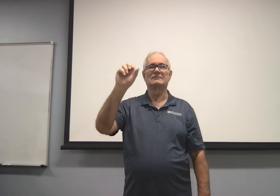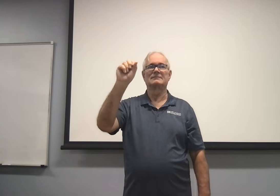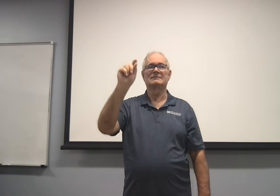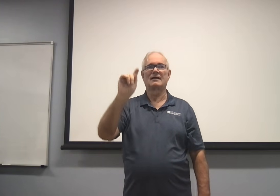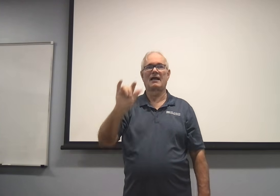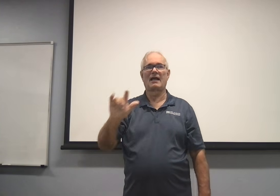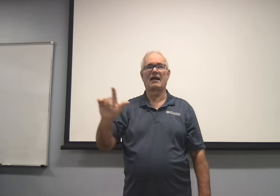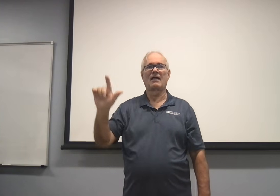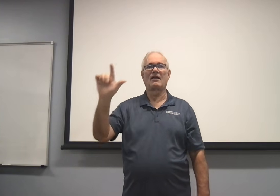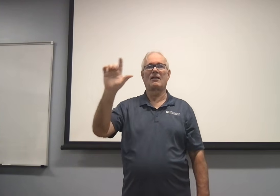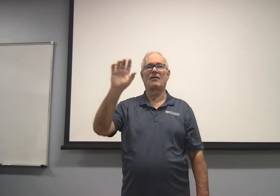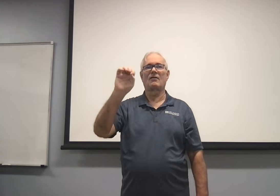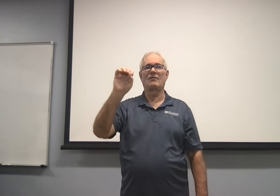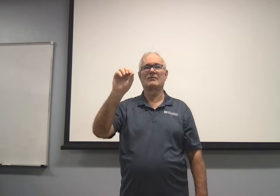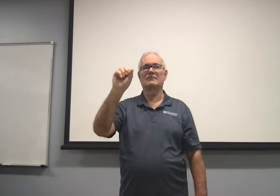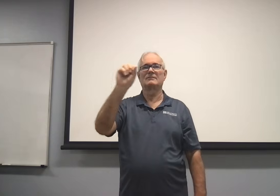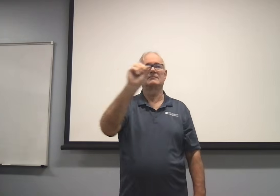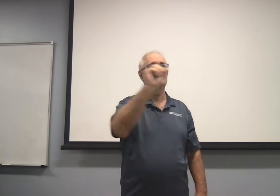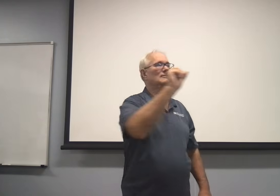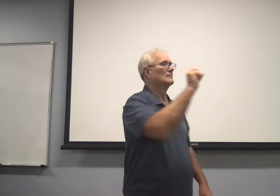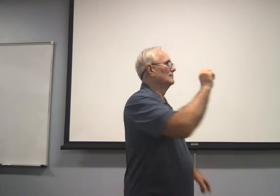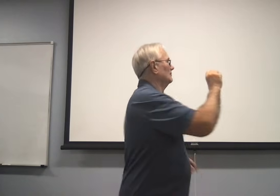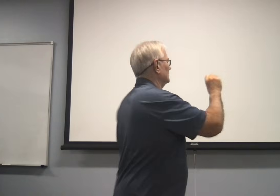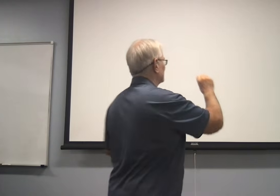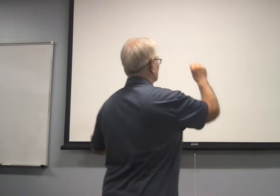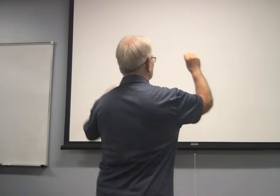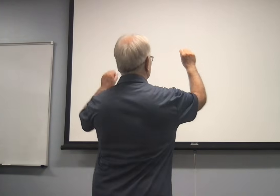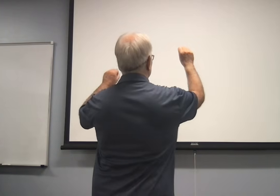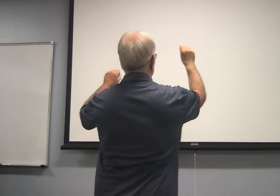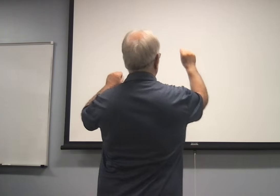direction. Counterclockwise. Like this.